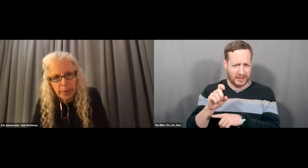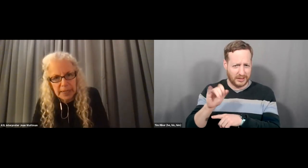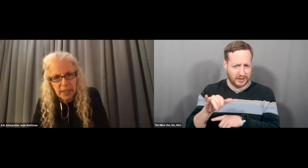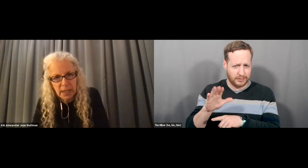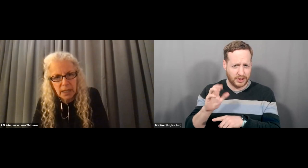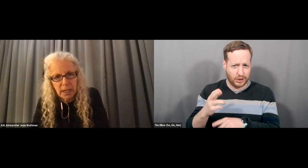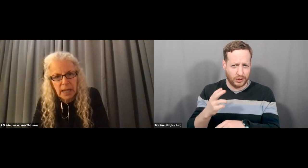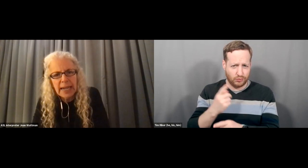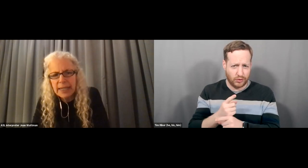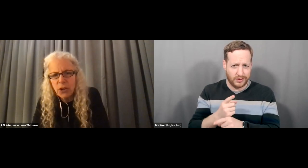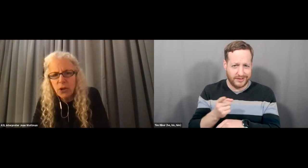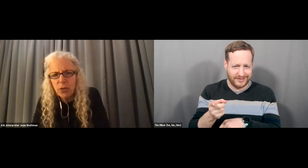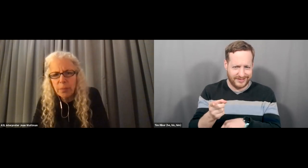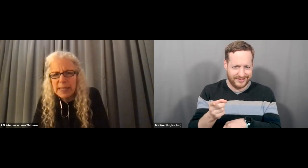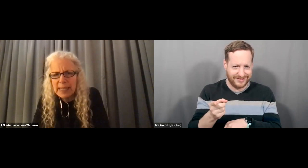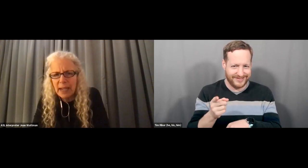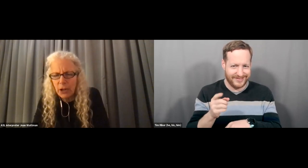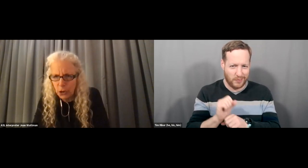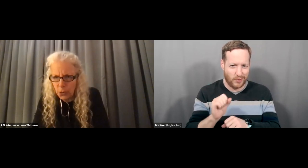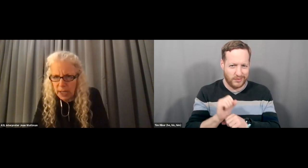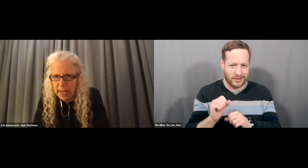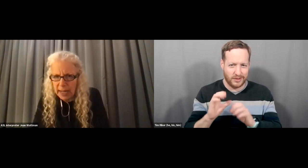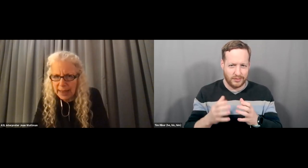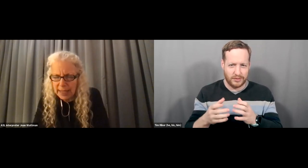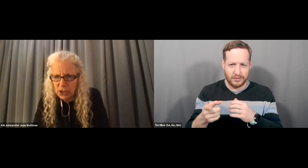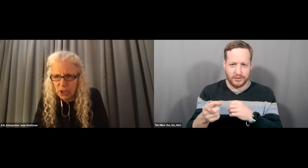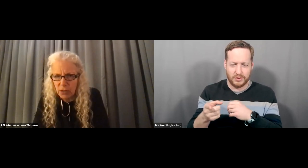Employment. And I don't know, Betsy, are you on that? I think so.